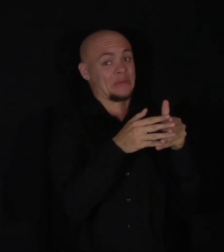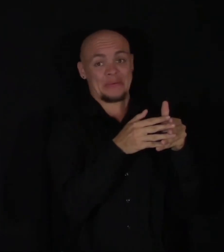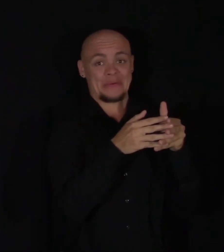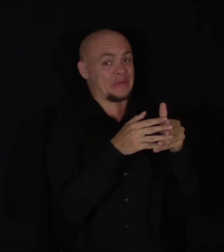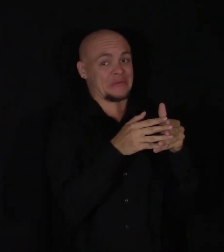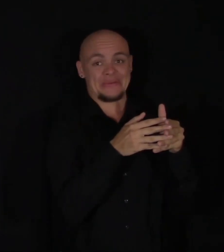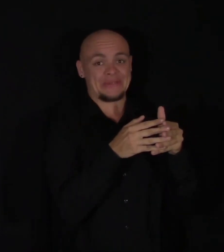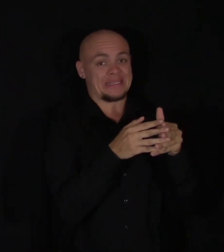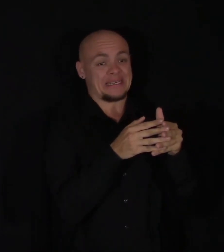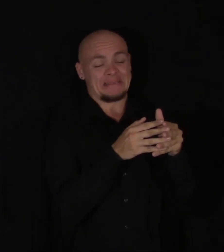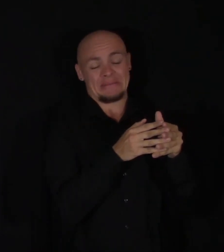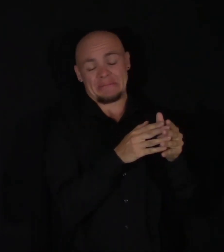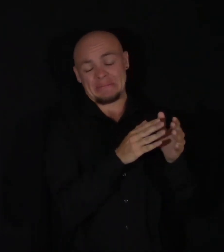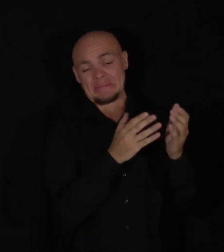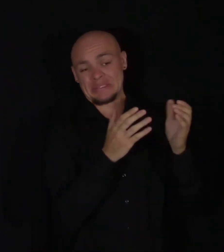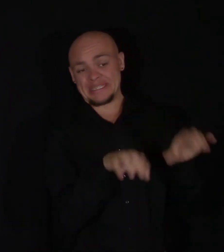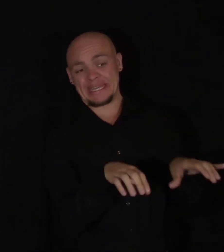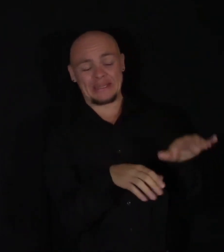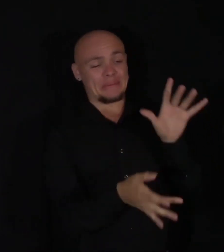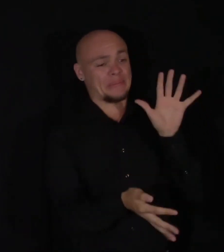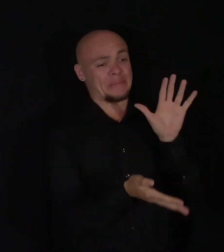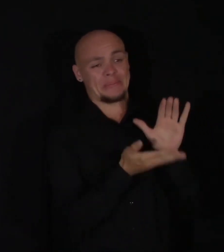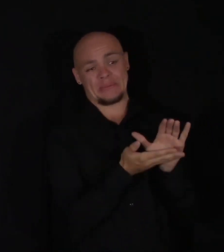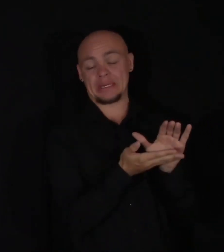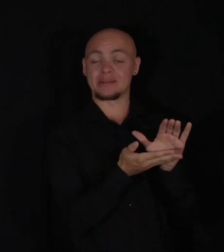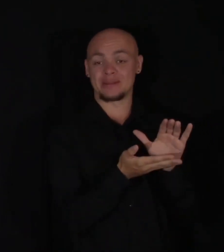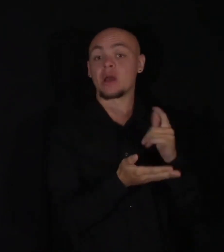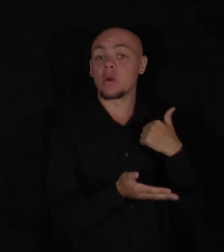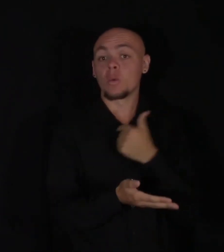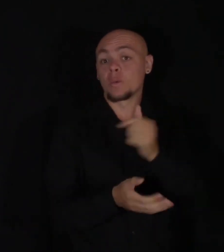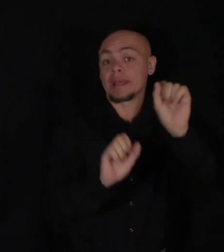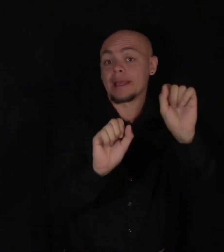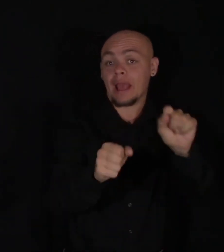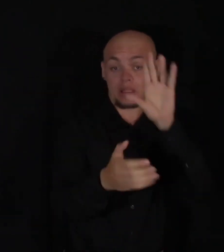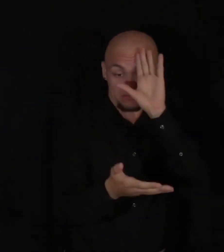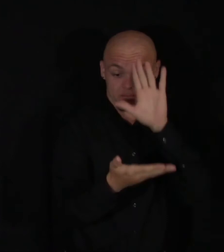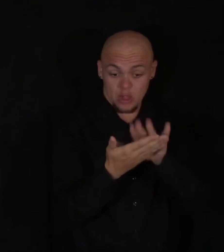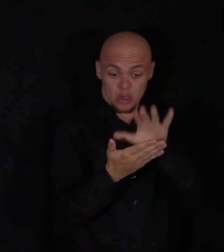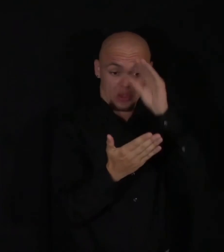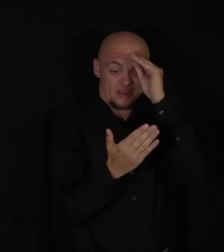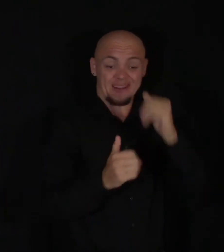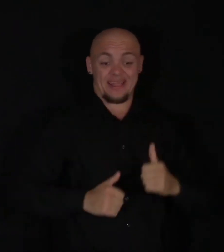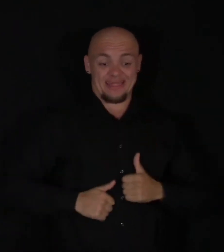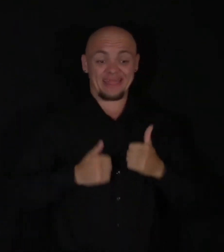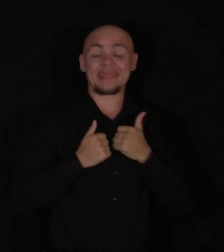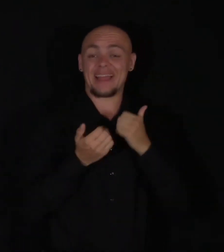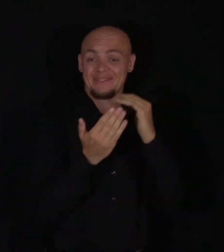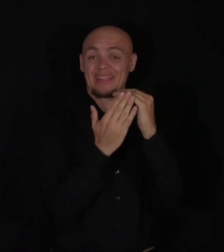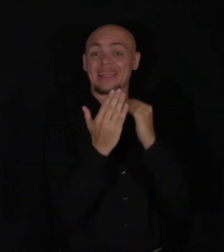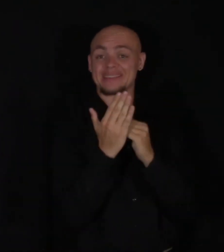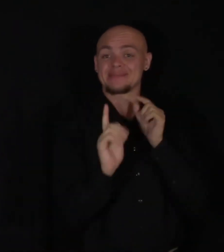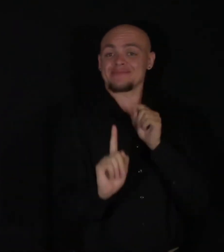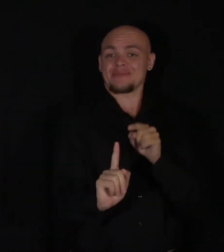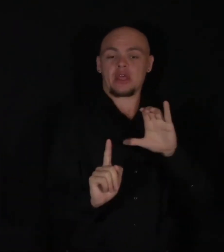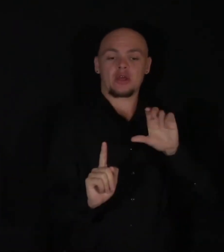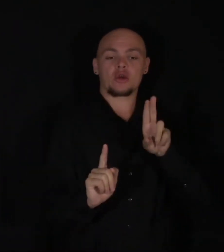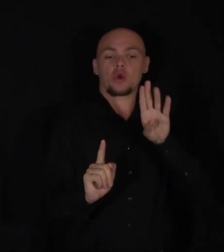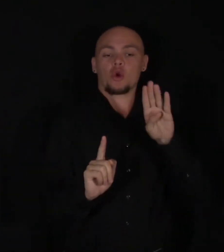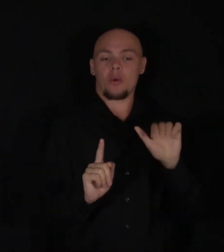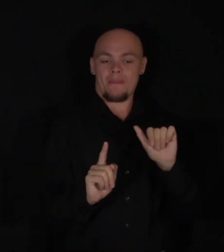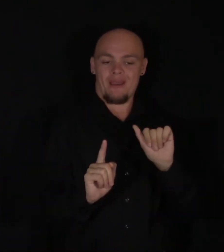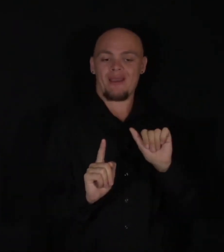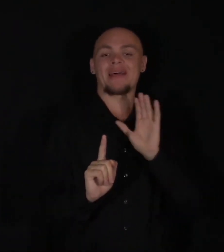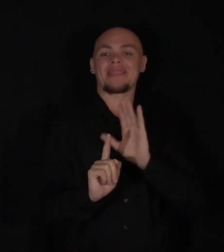right? I truly believe that we can learn a valuable life lesson from Cubans about life and